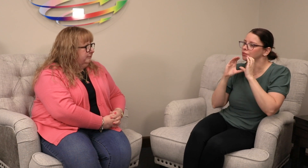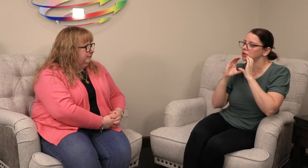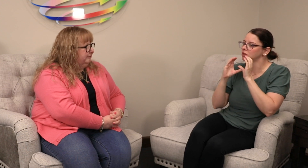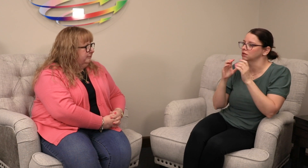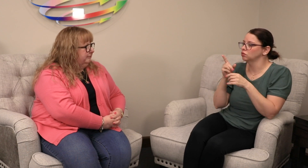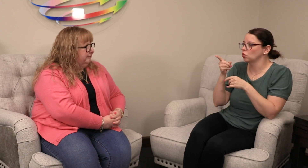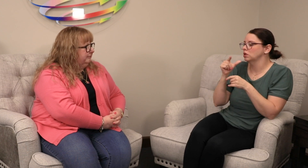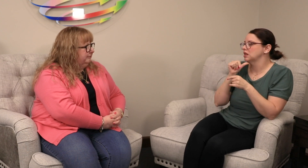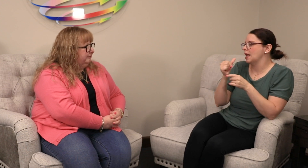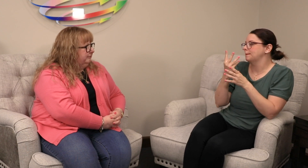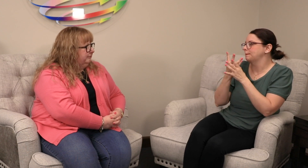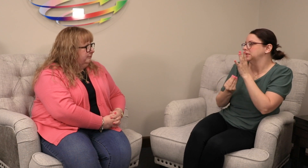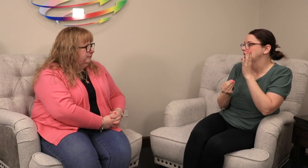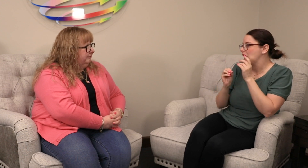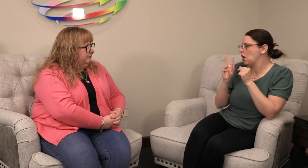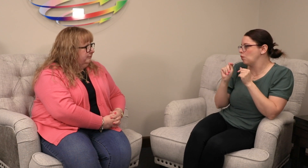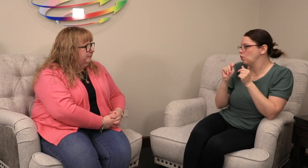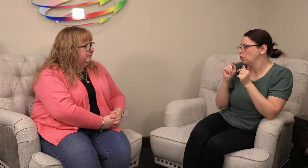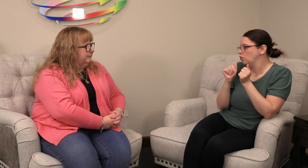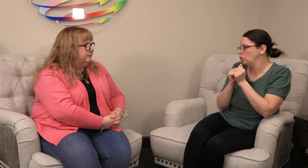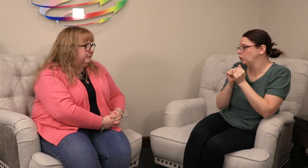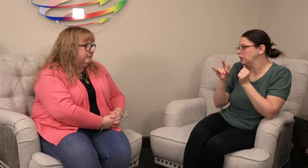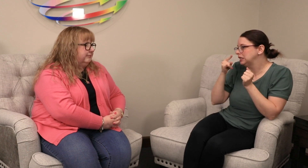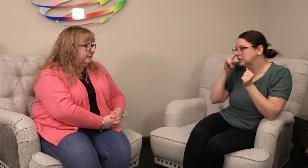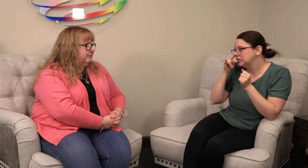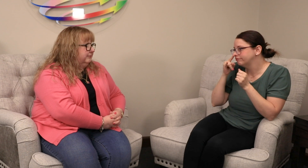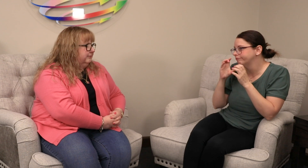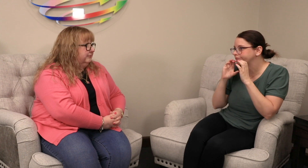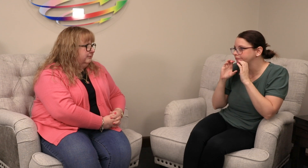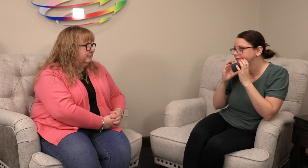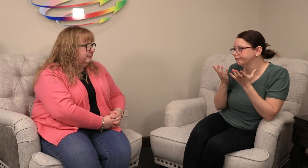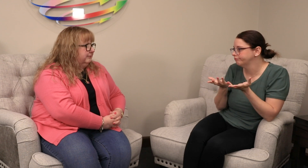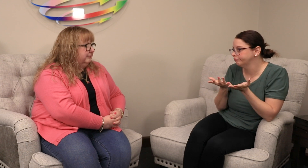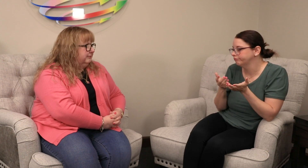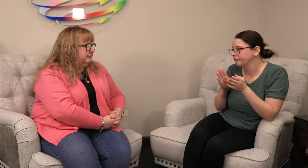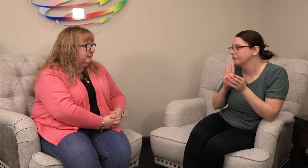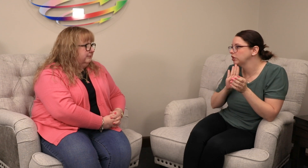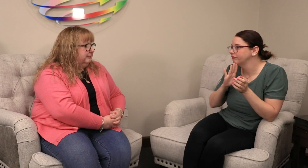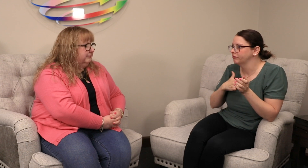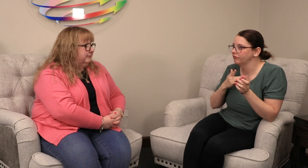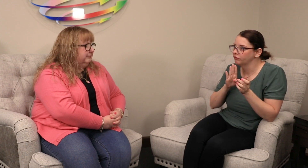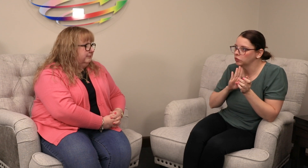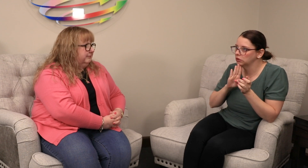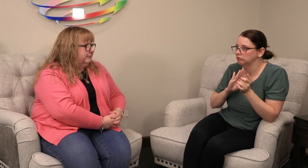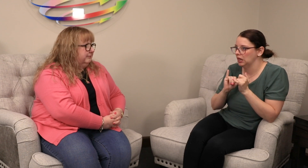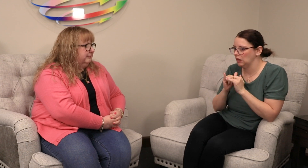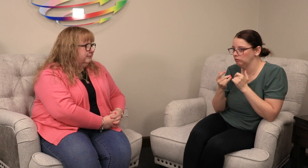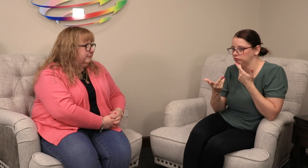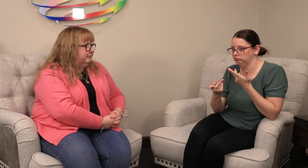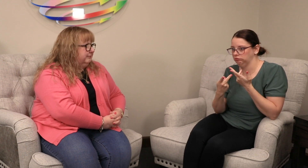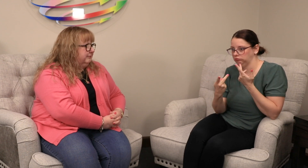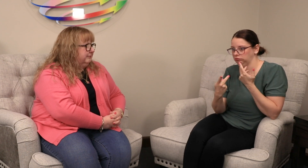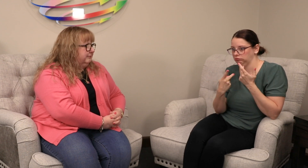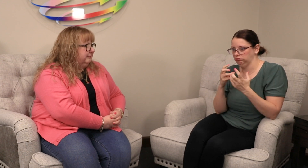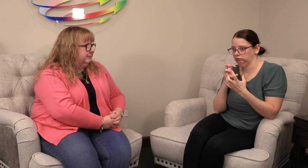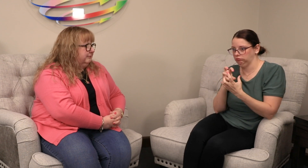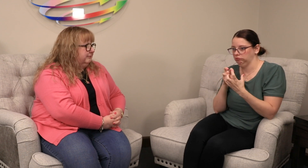I mean, that facilitates the communication, yes, but the child misses out. So, and that gets really